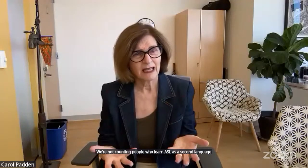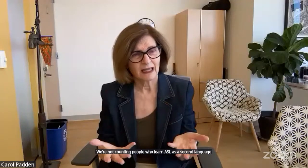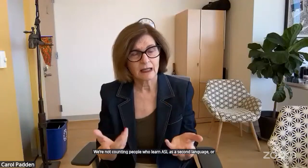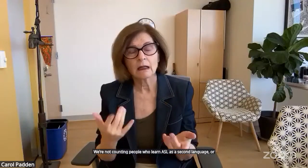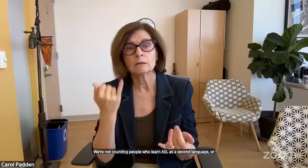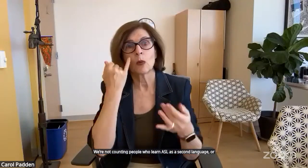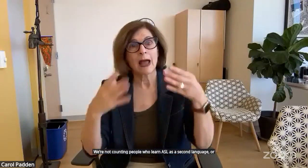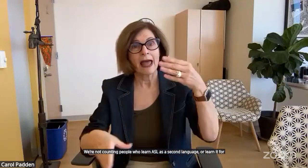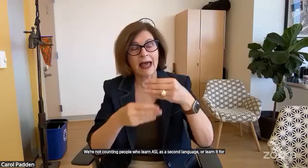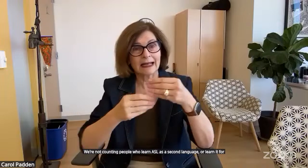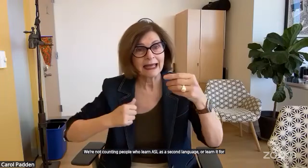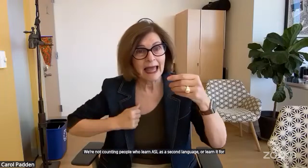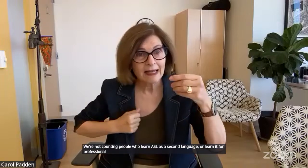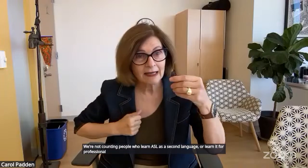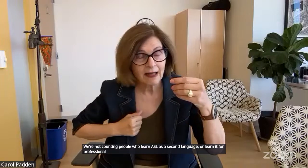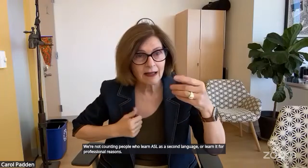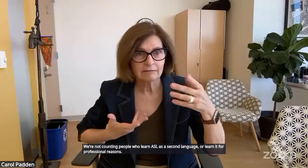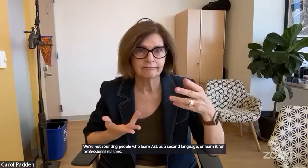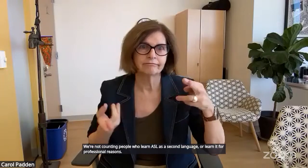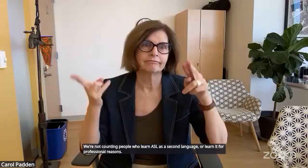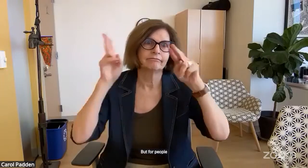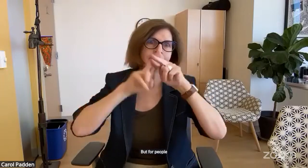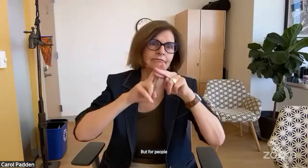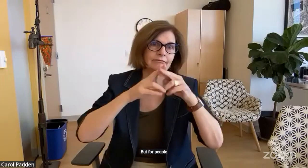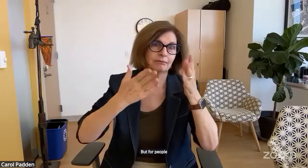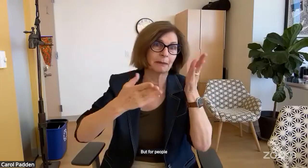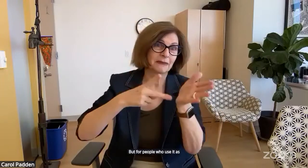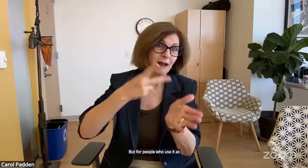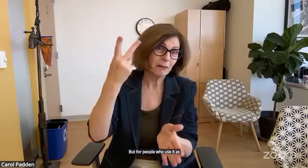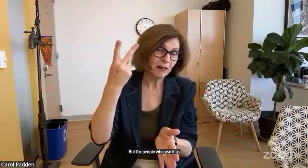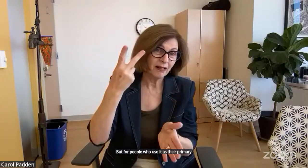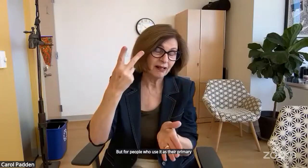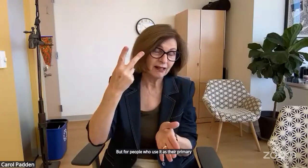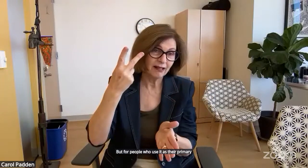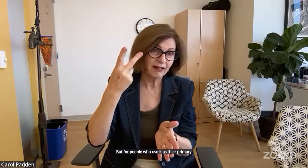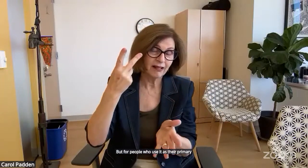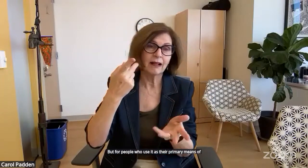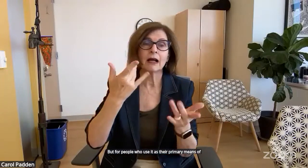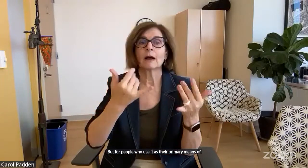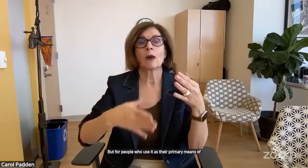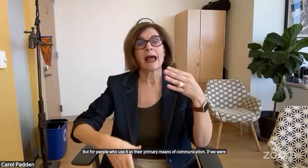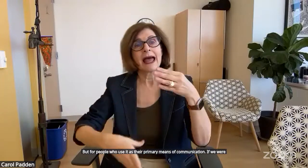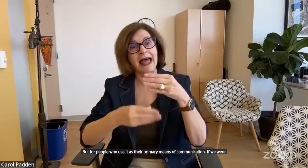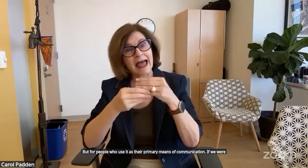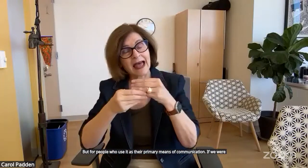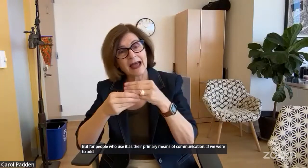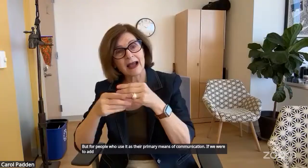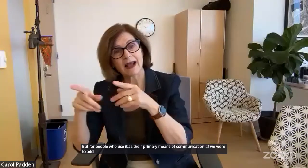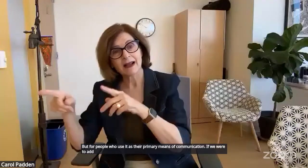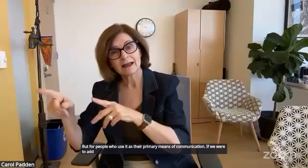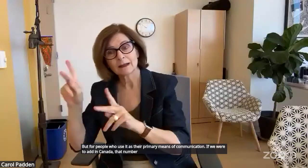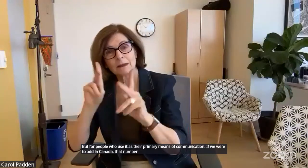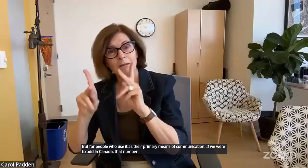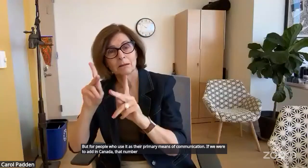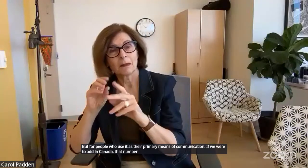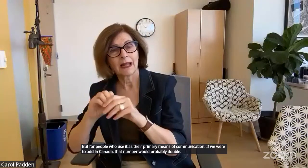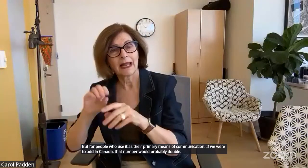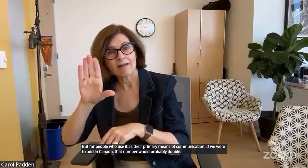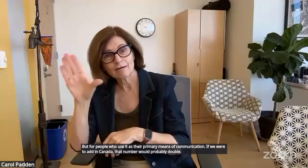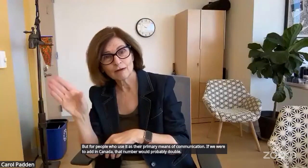it for professional reasons, but for people who use it as their primary means of communication. If we were to add in Canada, that number would probably double. And if